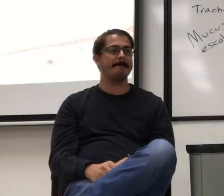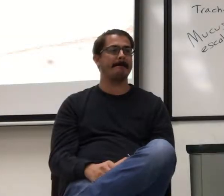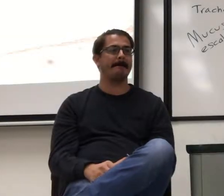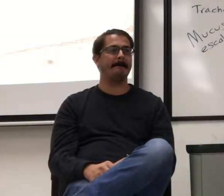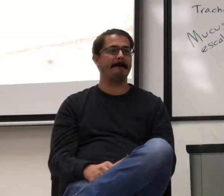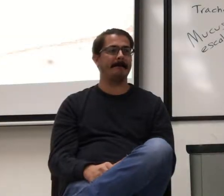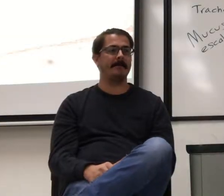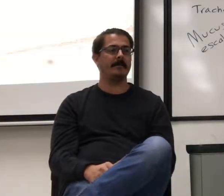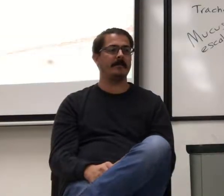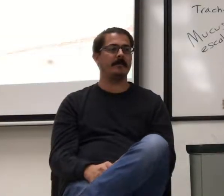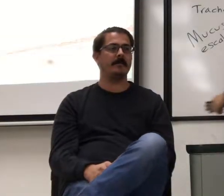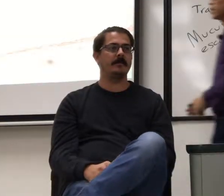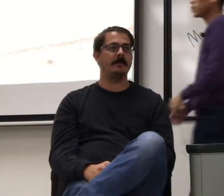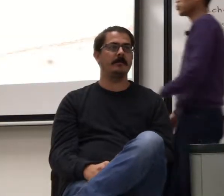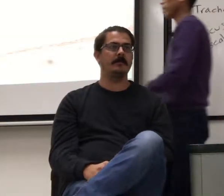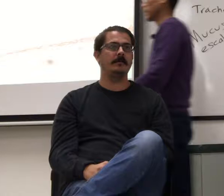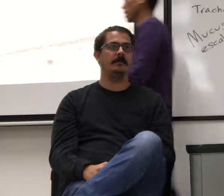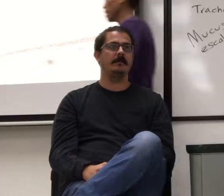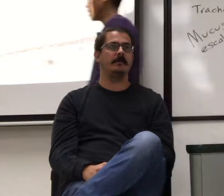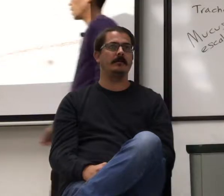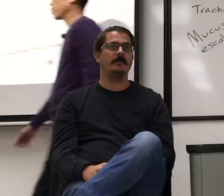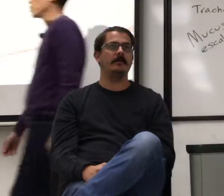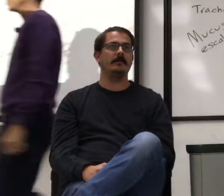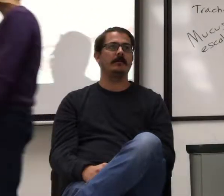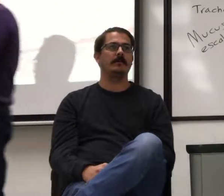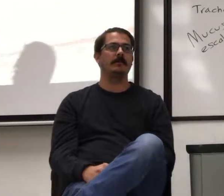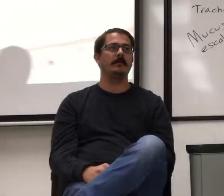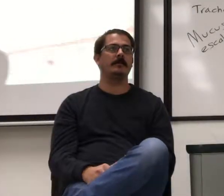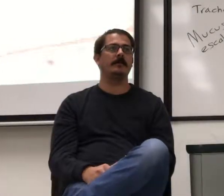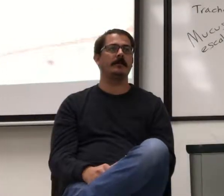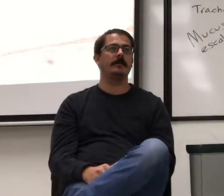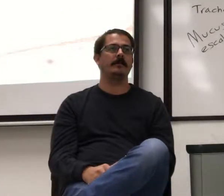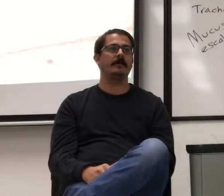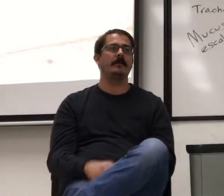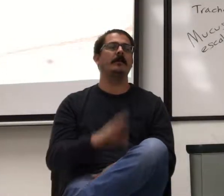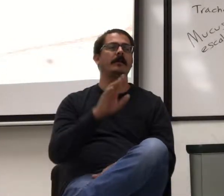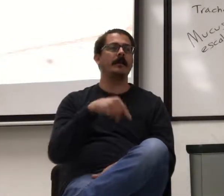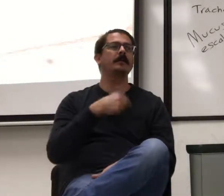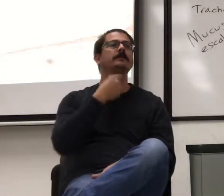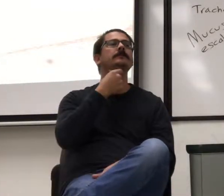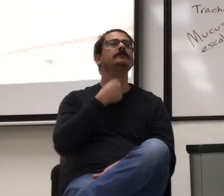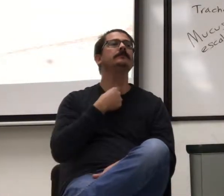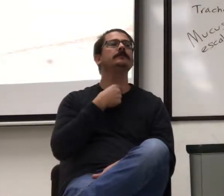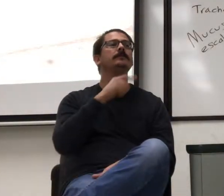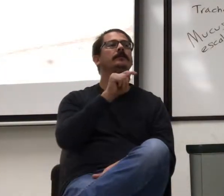All right, so that's trachea. I'm going to move on.